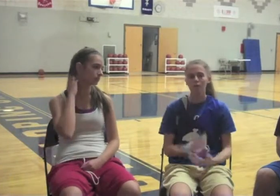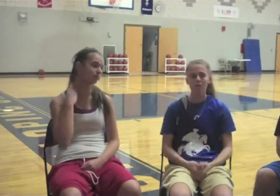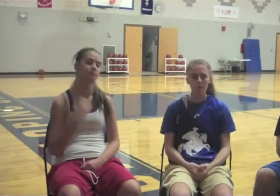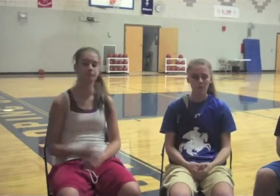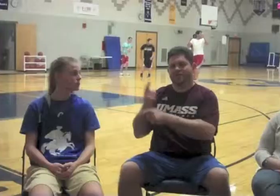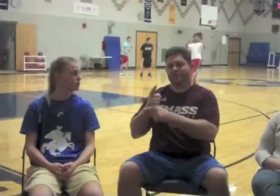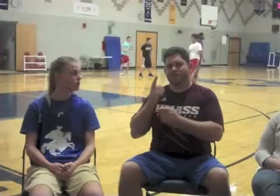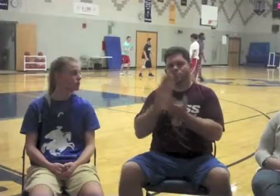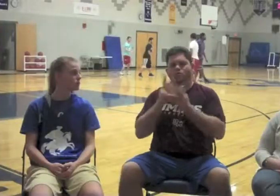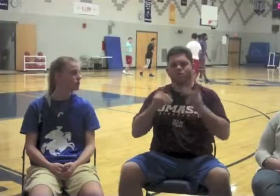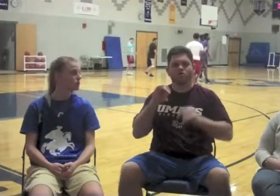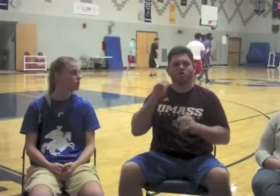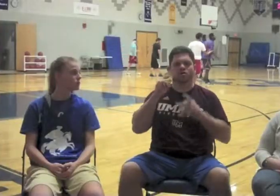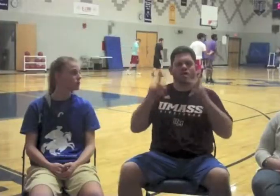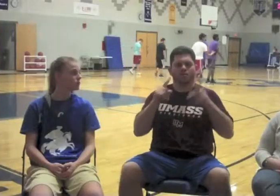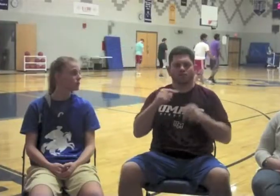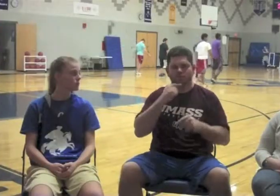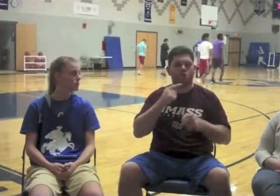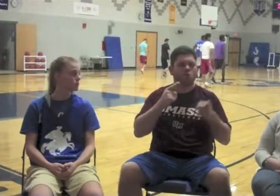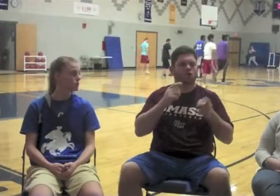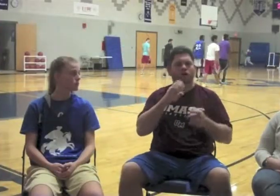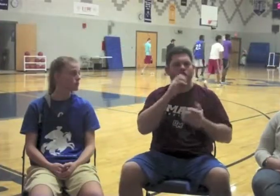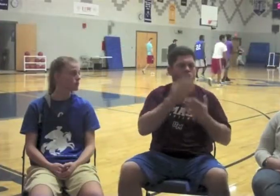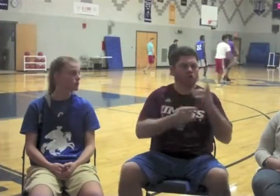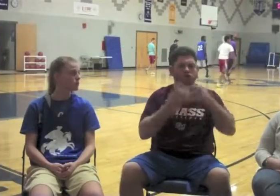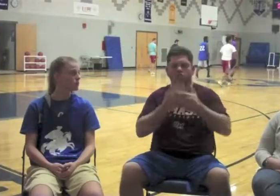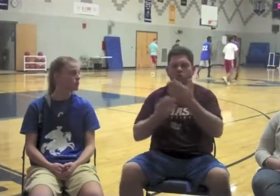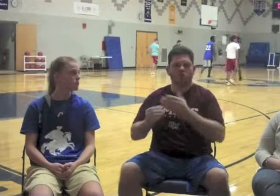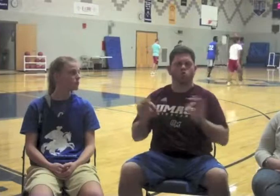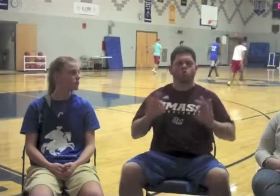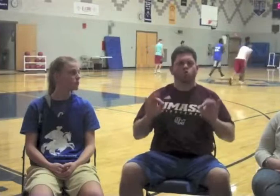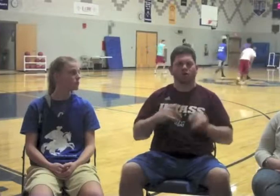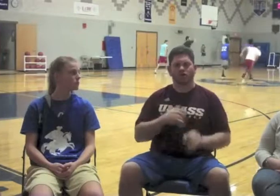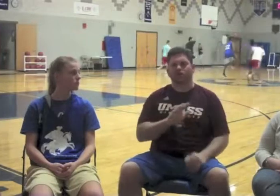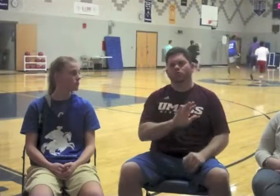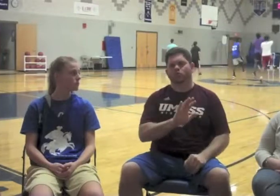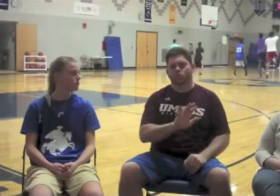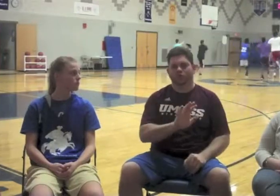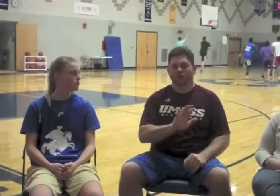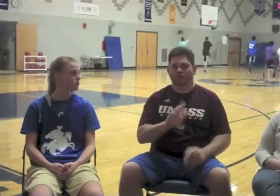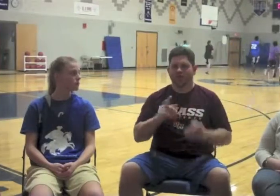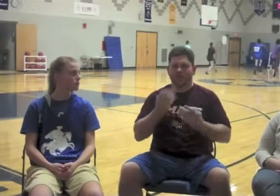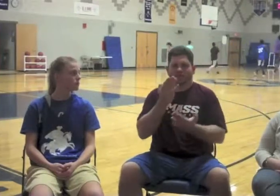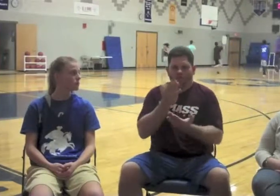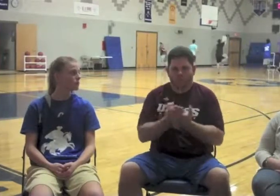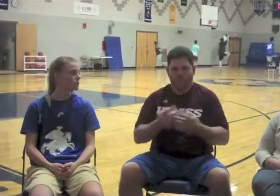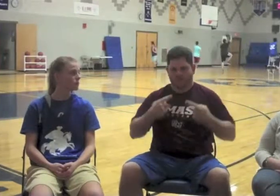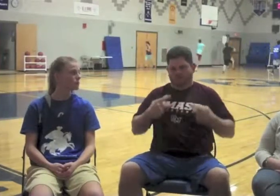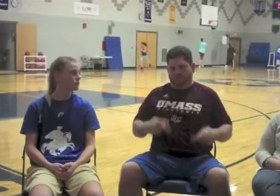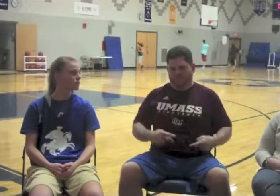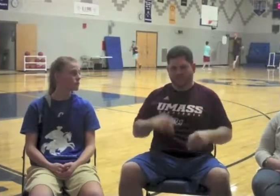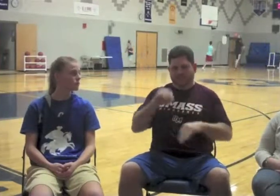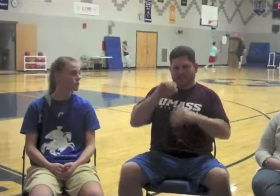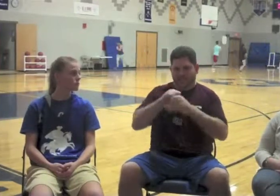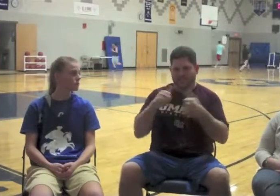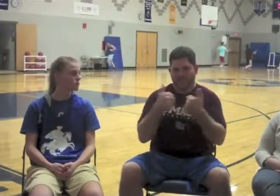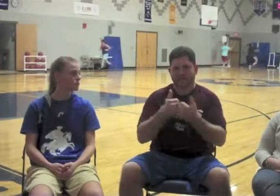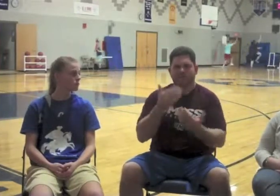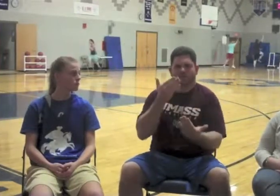Yeah, absolutely. Proving people wrong. I think a lot of people are concerned with our seniors who have left us, but that doesn't matter anymore. We have to prove